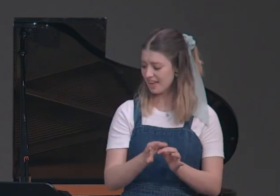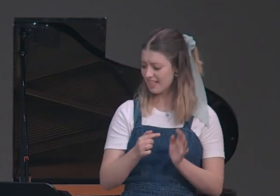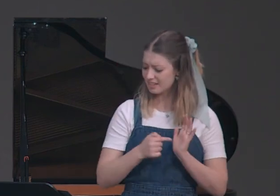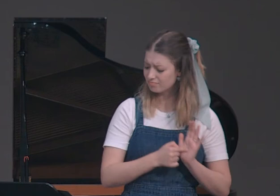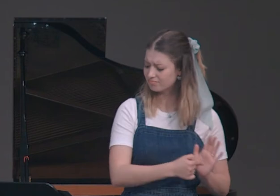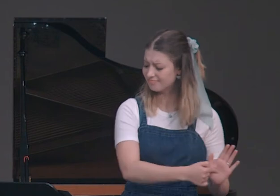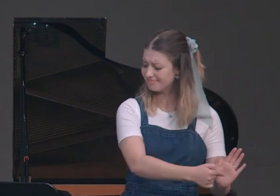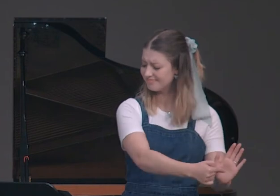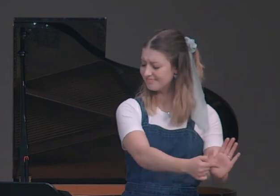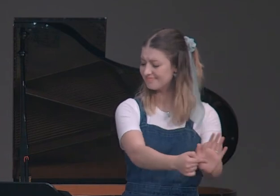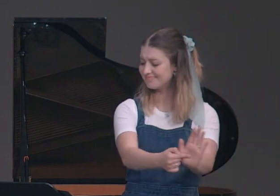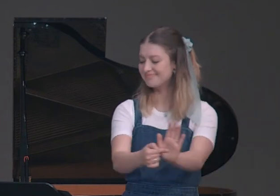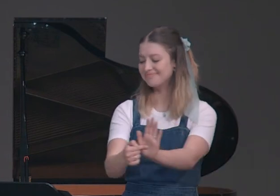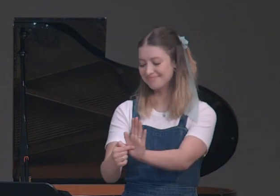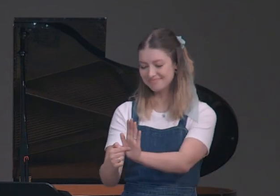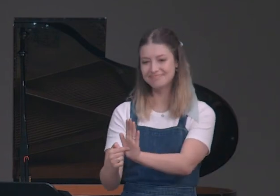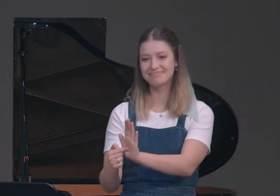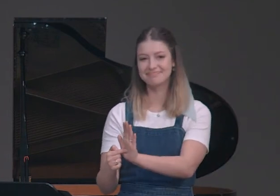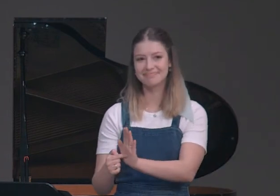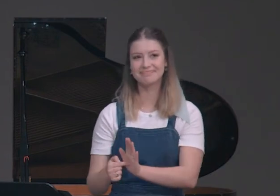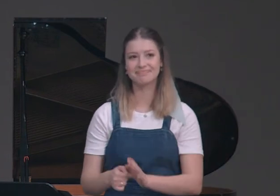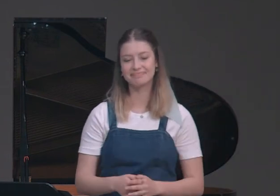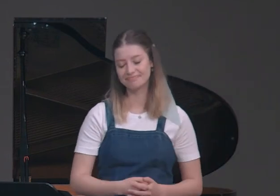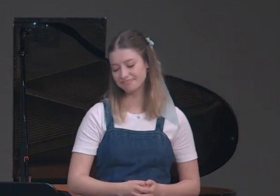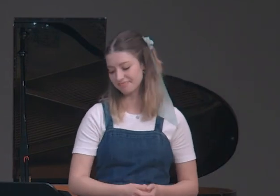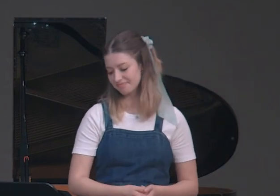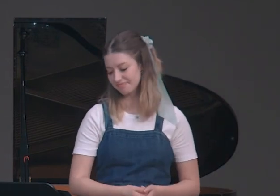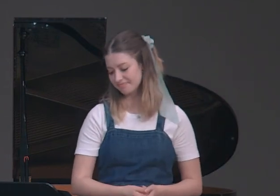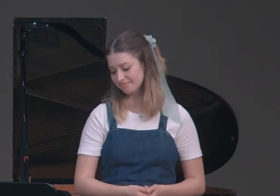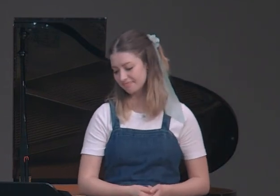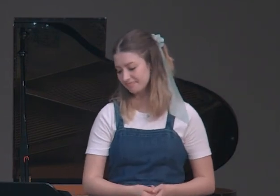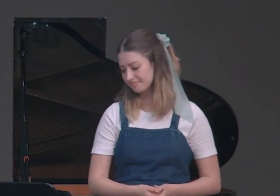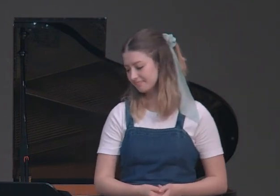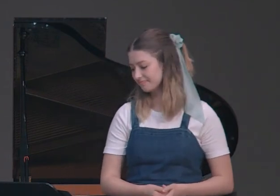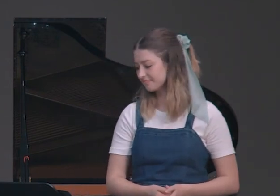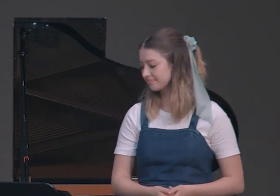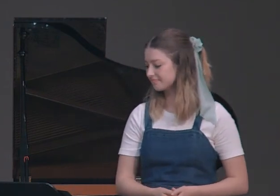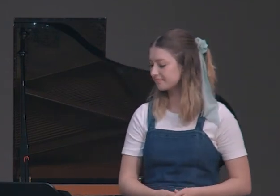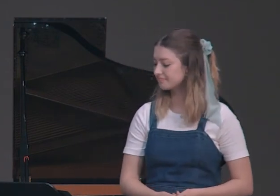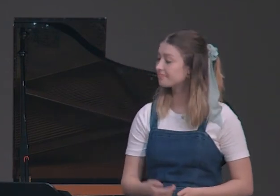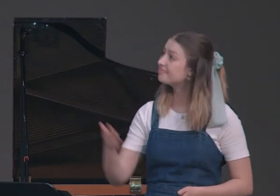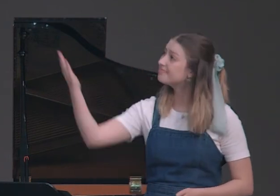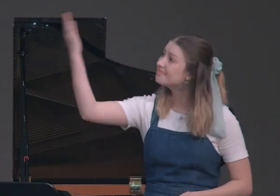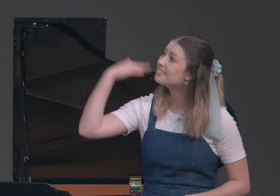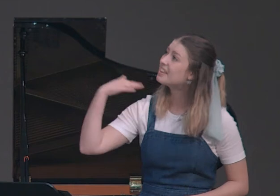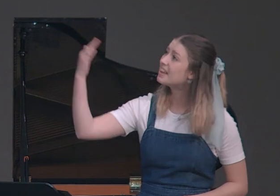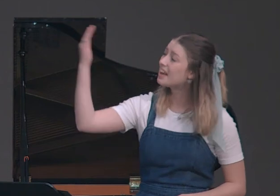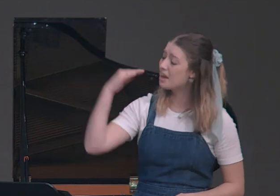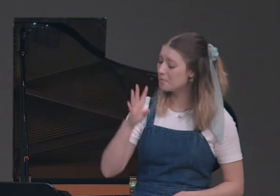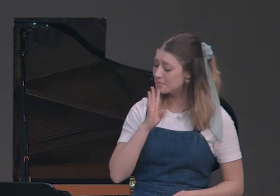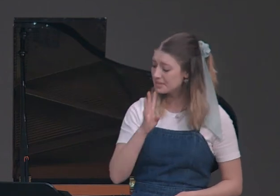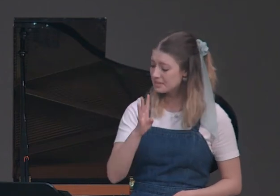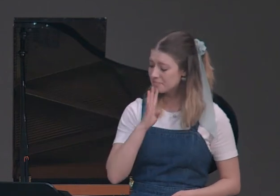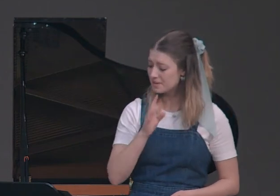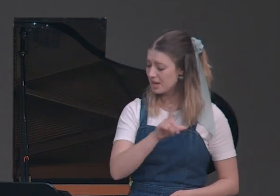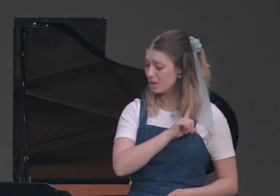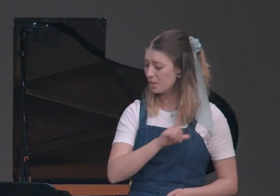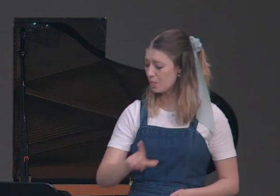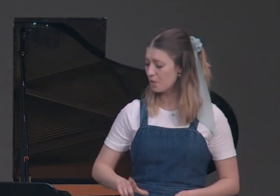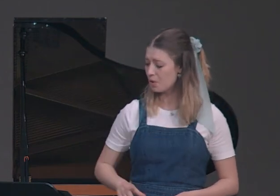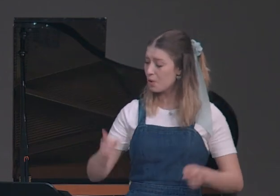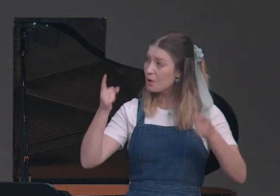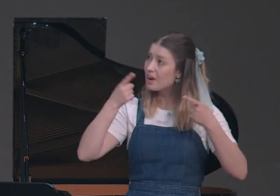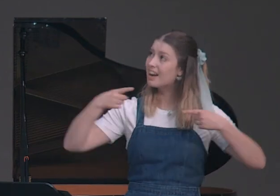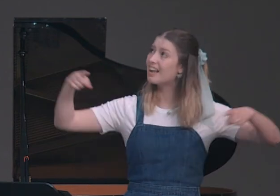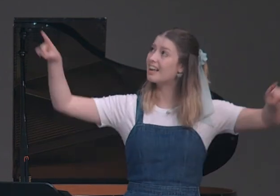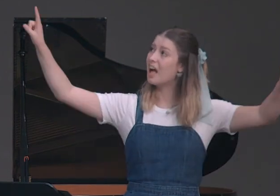in our acts of love and our deeds of faith.